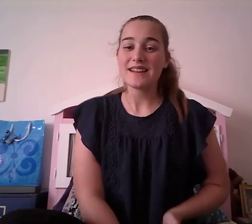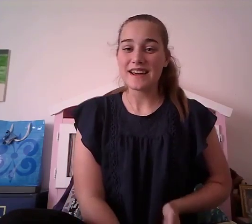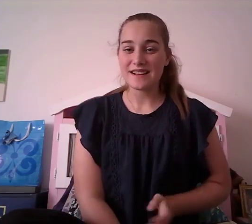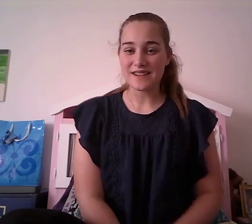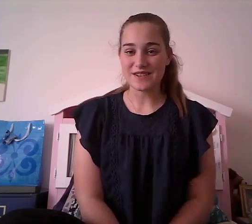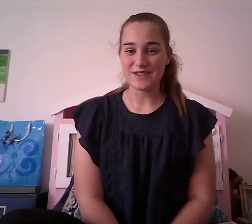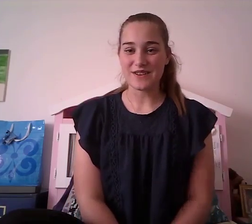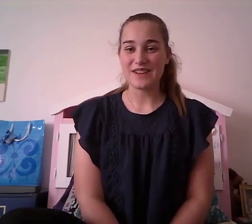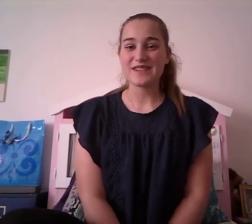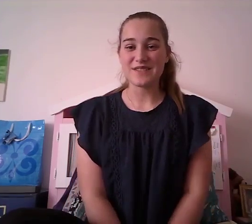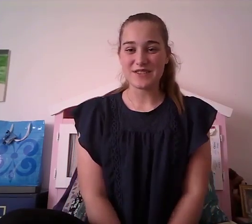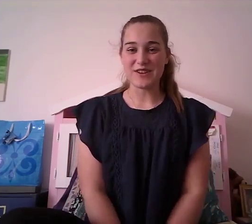Gallaudet and Quirk story. So enjoy.